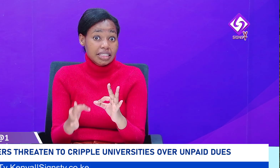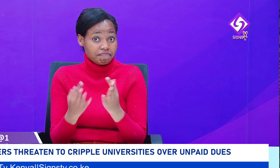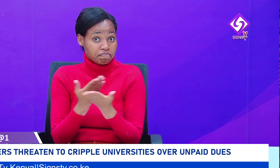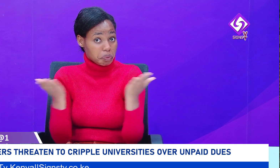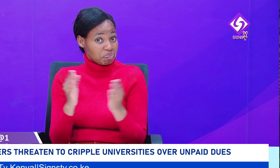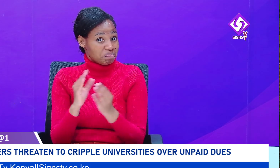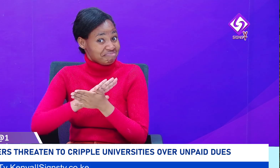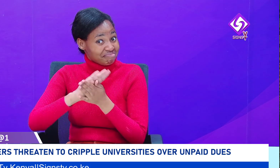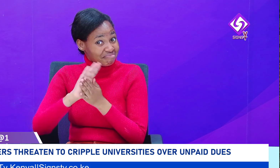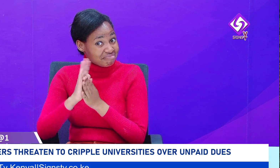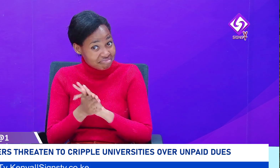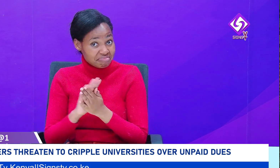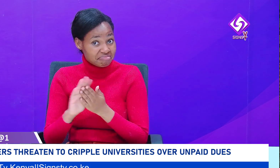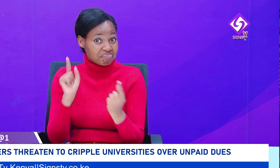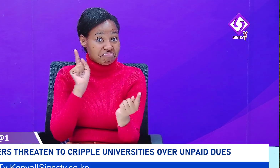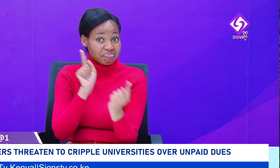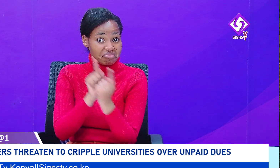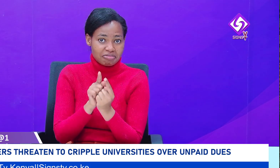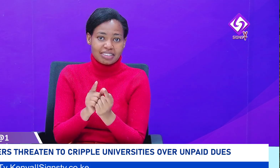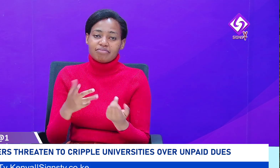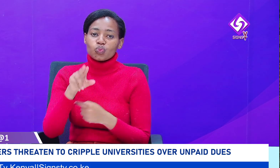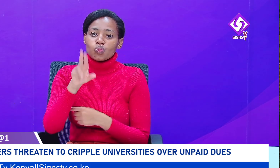will begin immediately if their demands are not